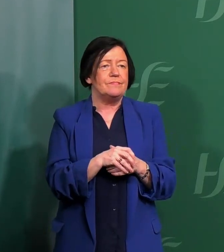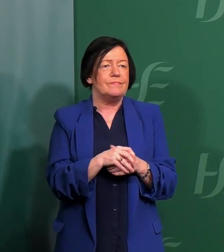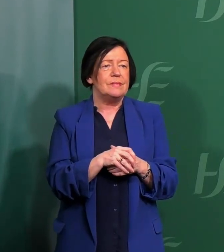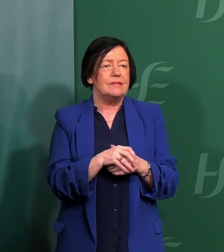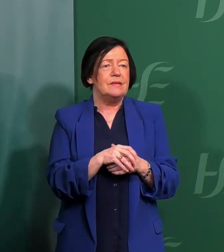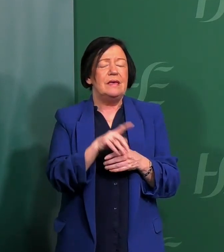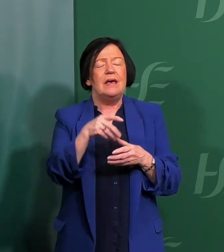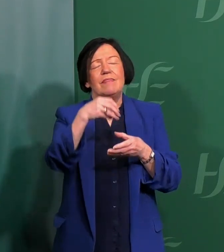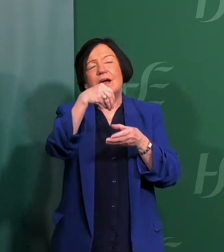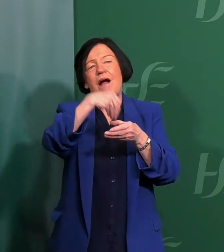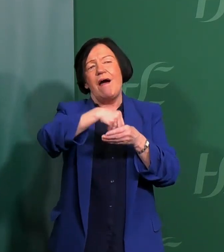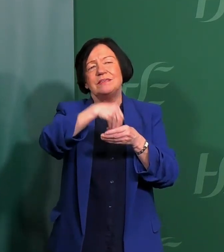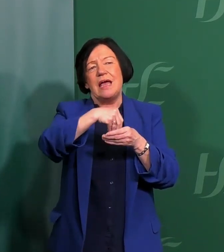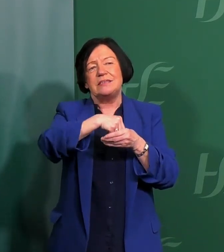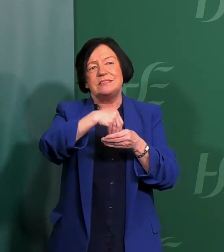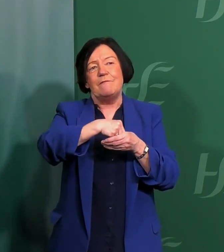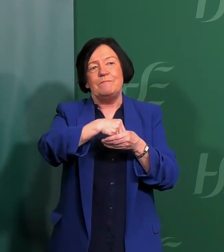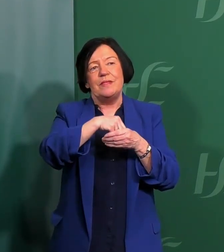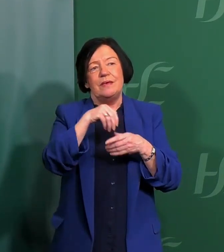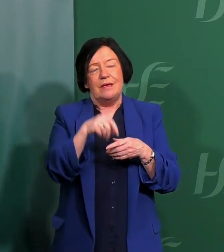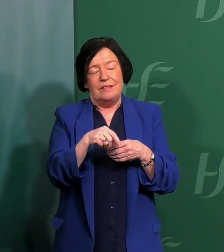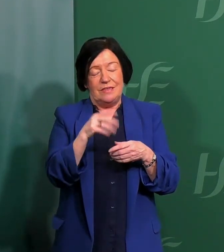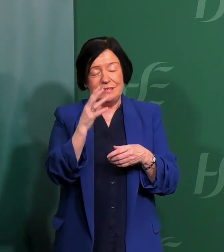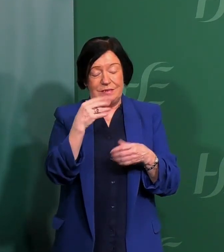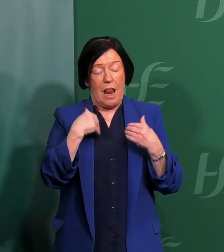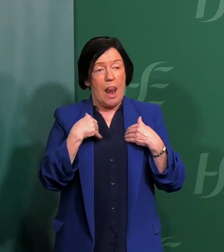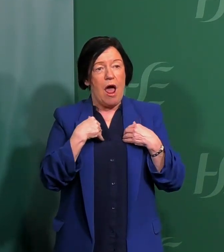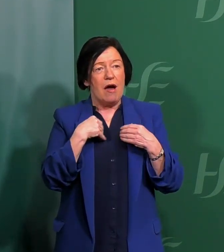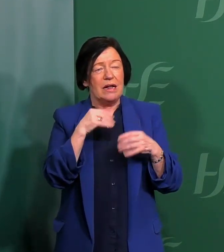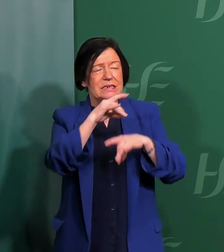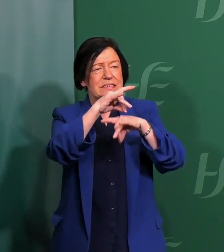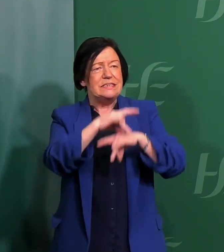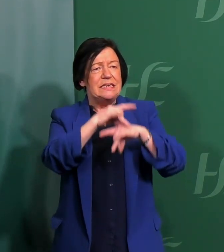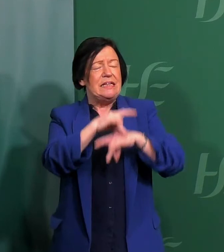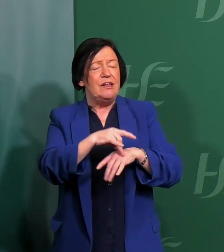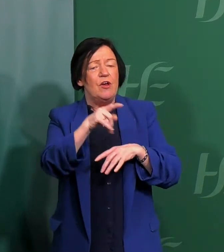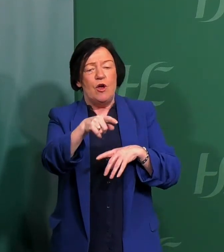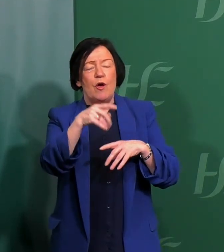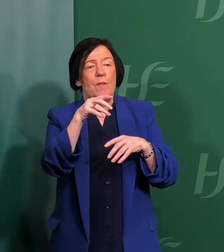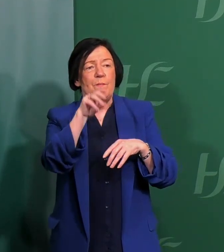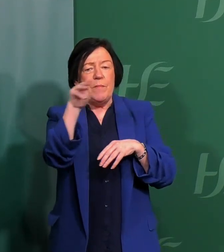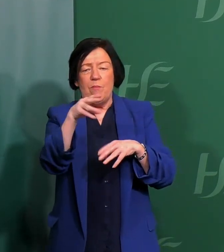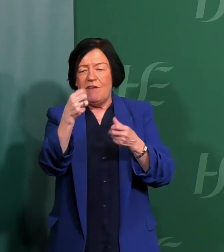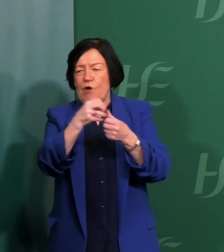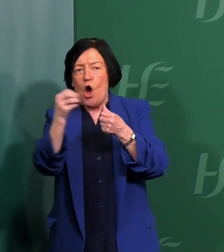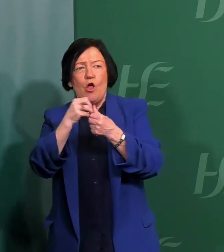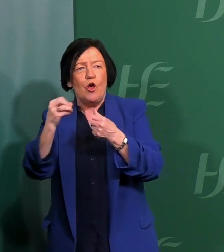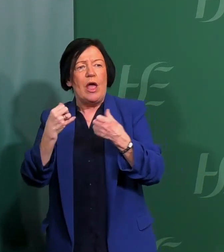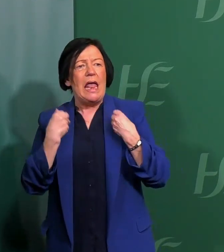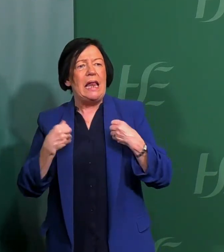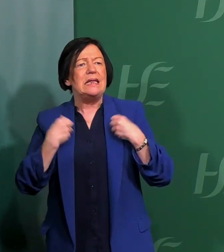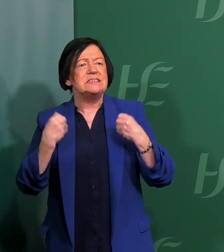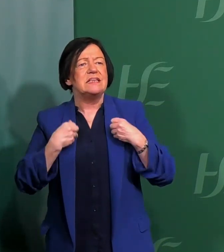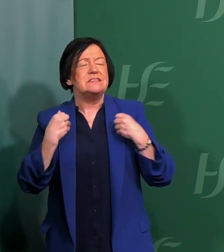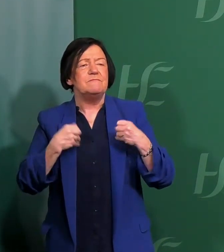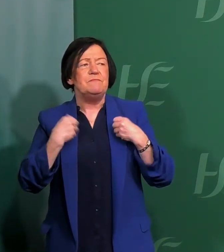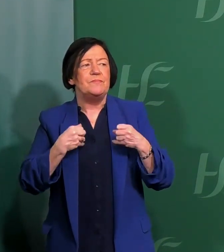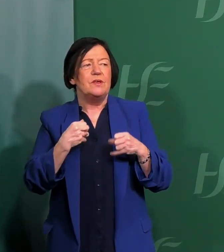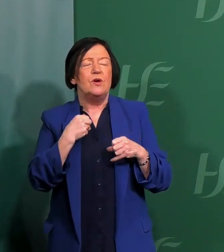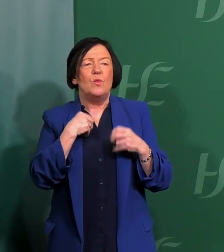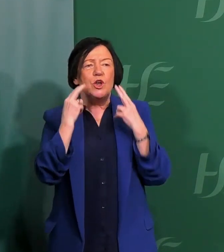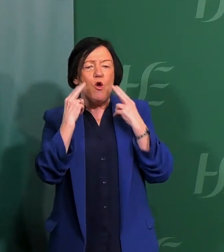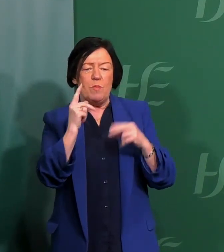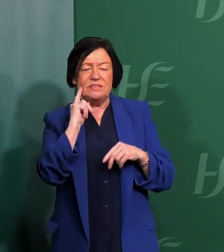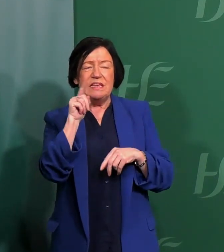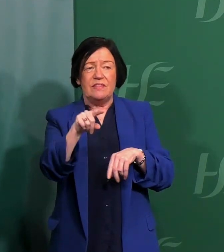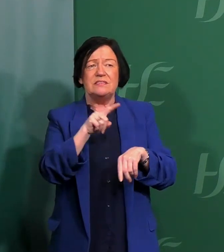In the context of that, I suppose, in this chronic lung disease or chronic patients who have underlying conditions, we would normally see